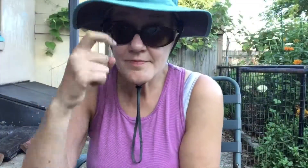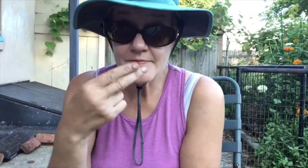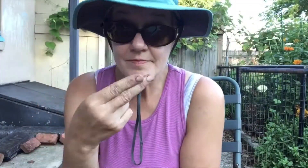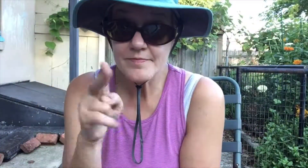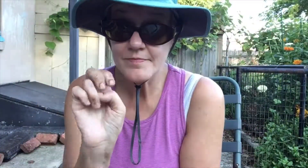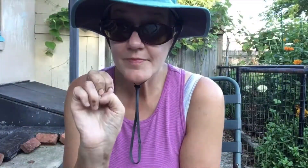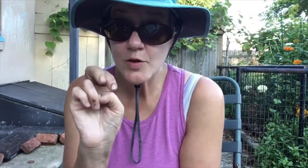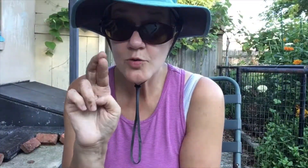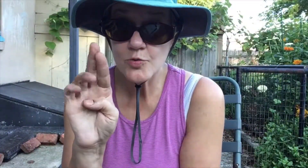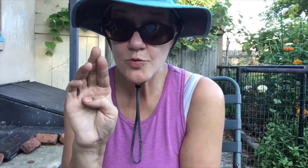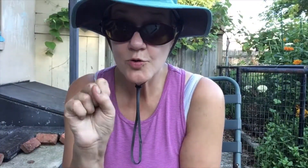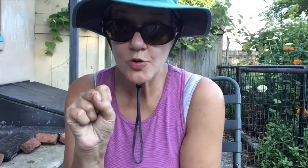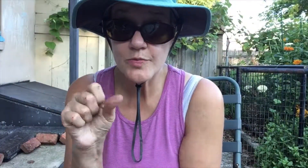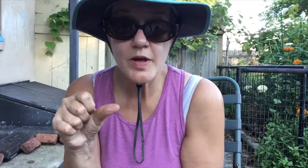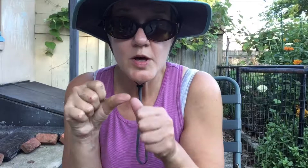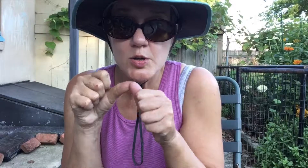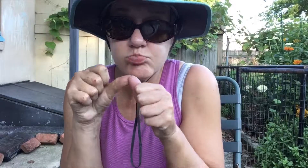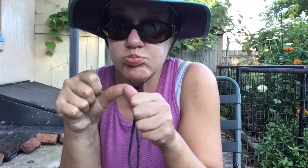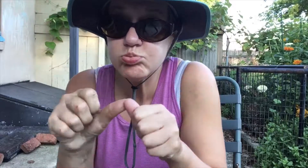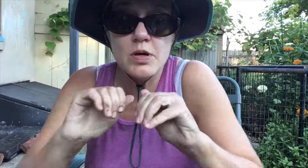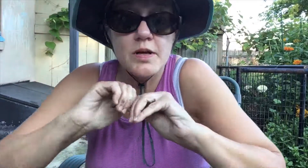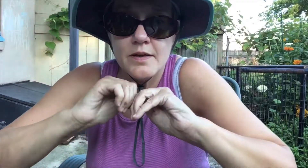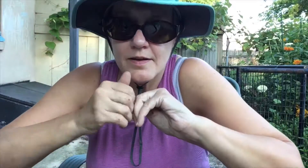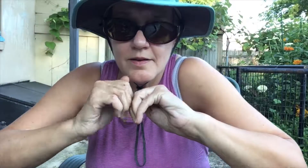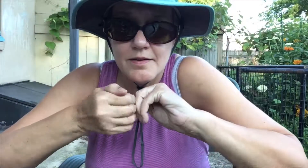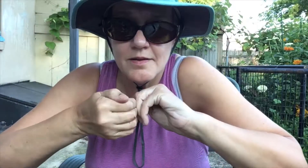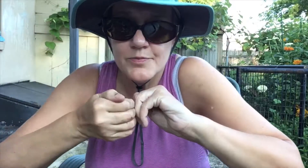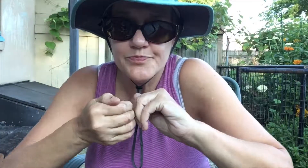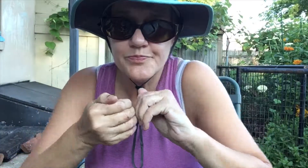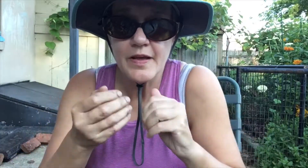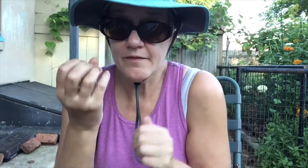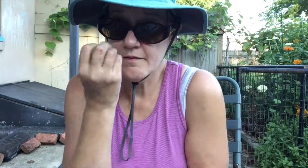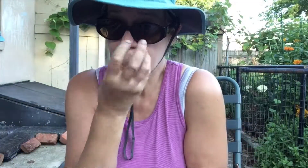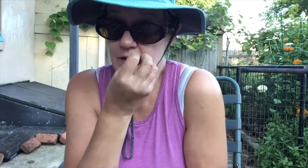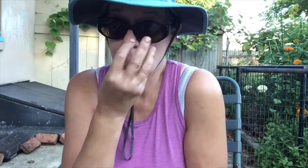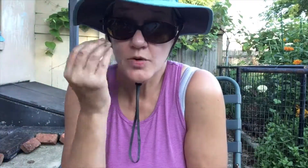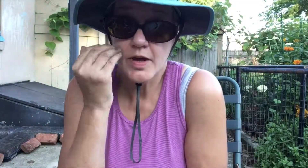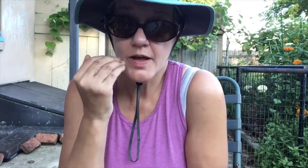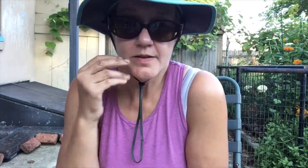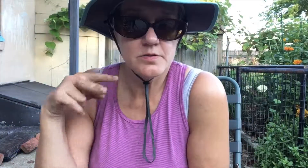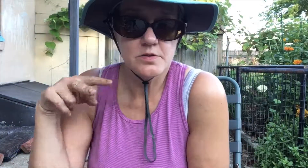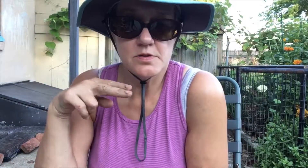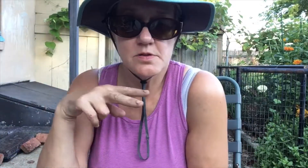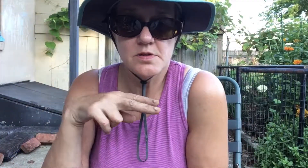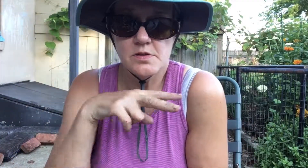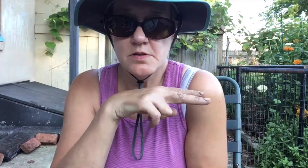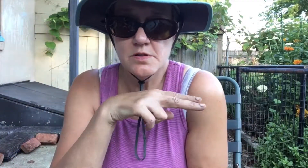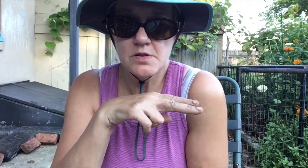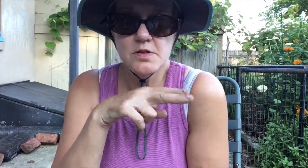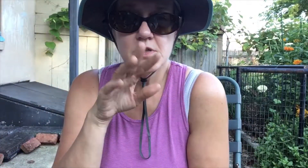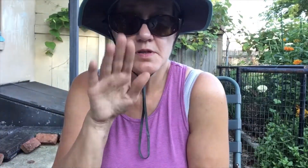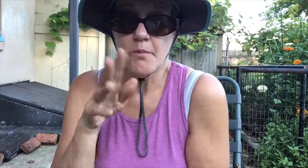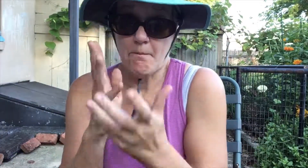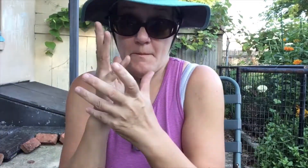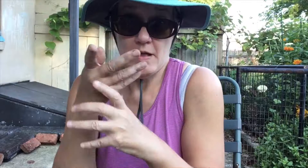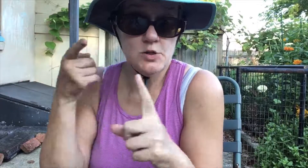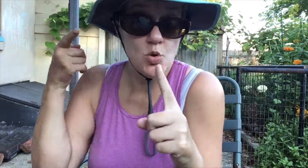So one way I keep my summer herbs going is I cut off the flower heads because the goal of plants is to